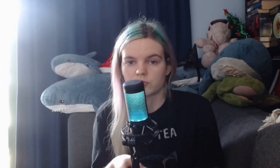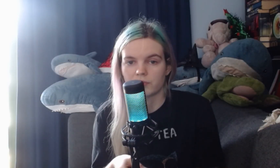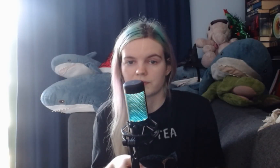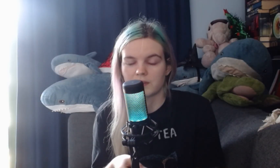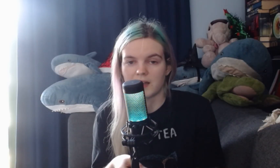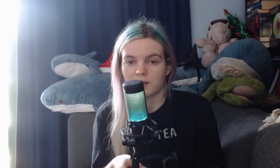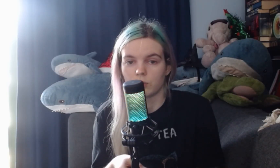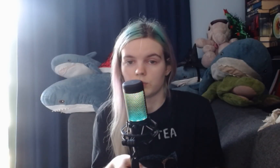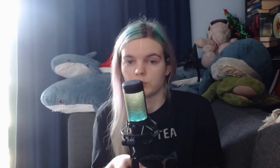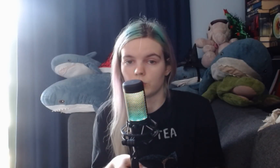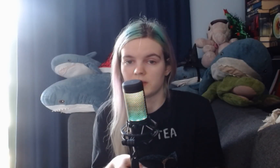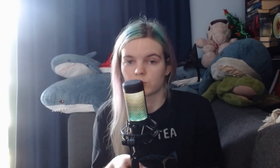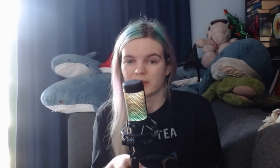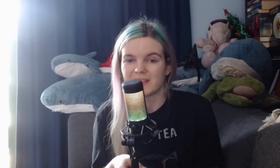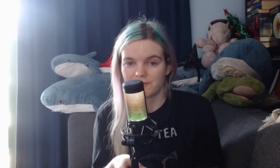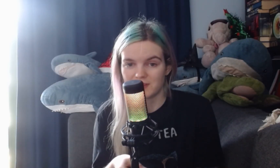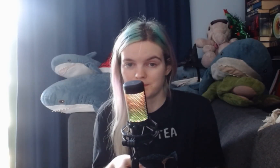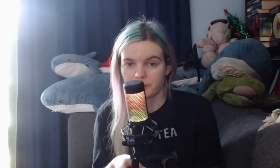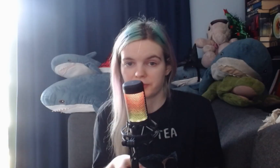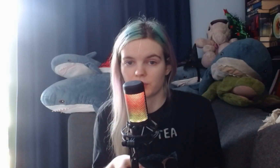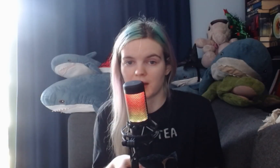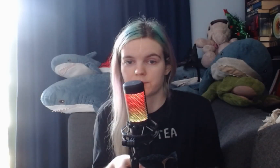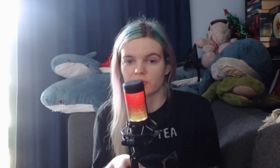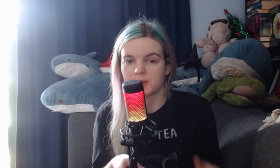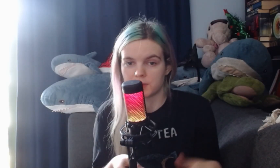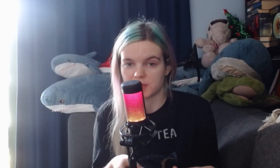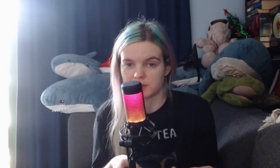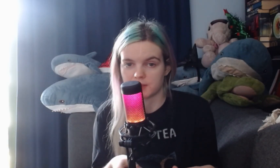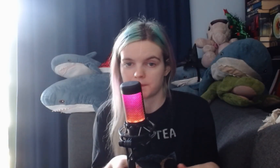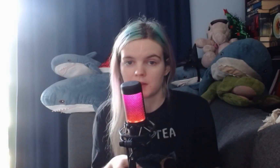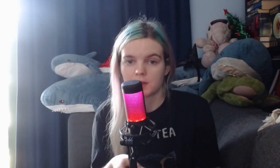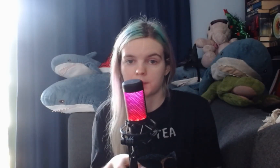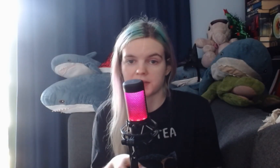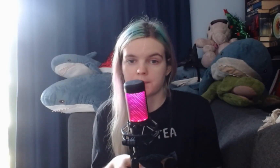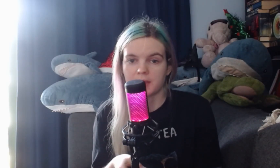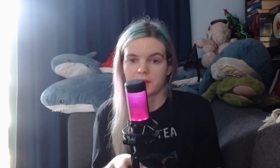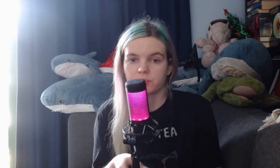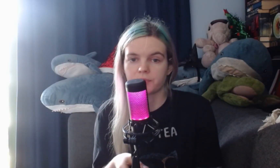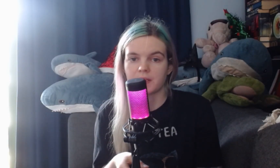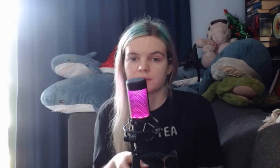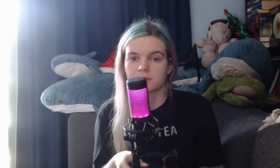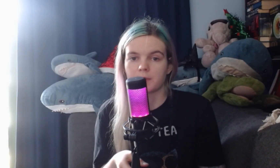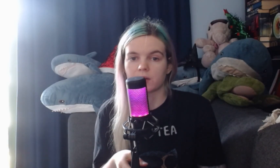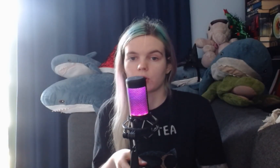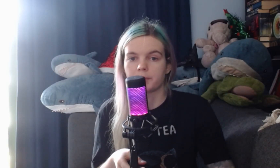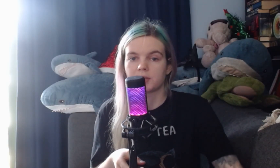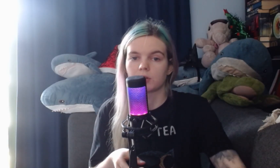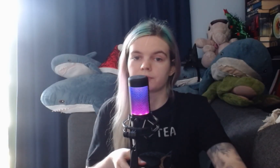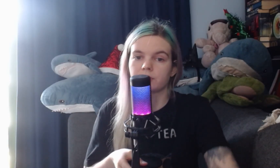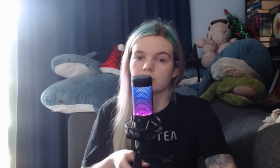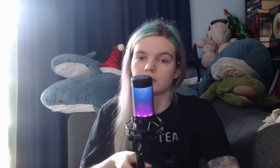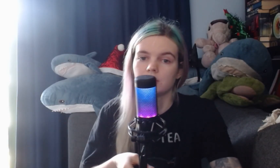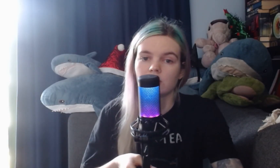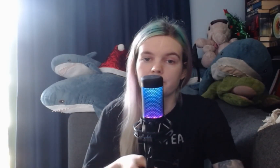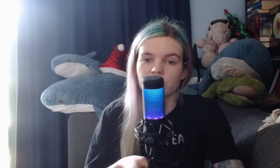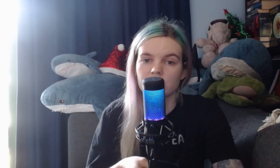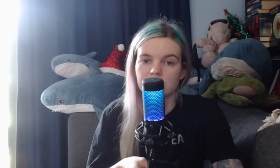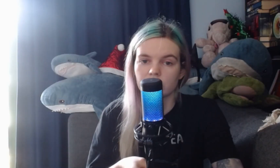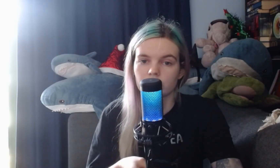languages. I know literally nothing, so I'm just imitating. But I plan to send my copy of the special edition to